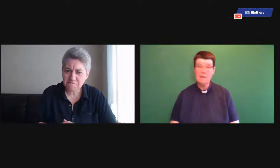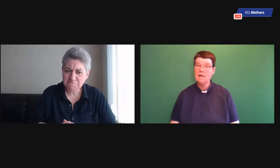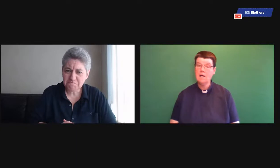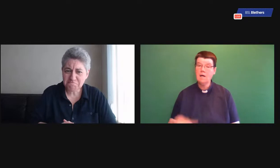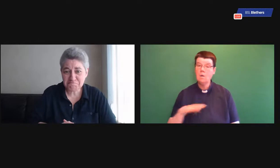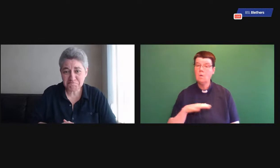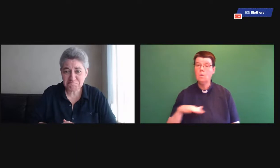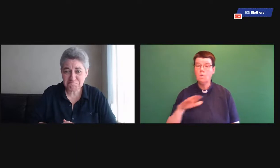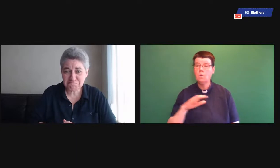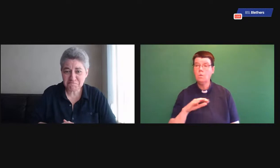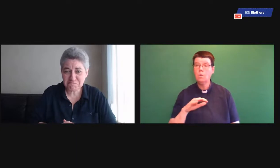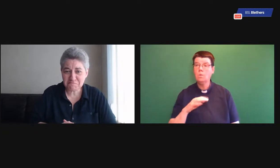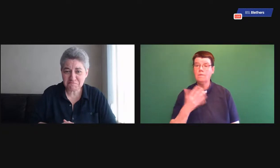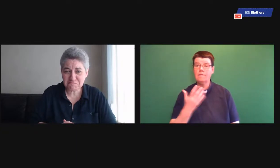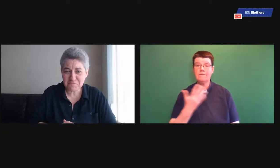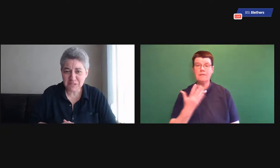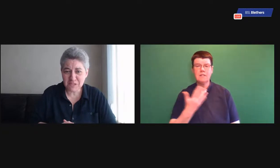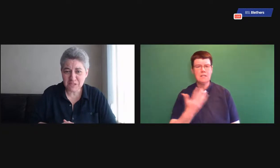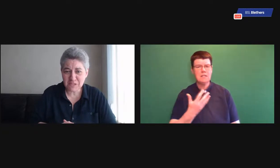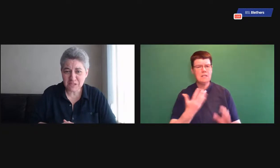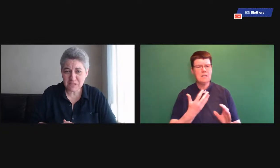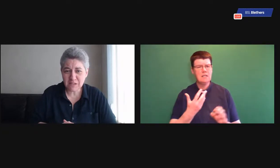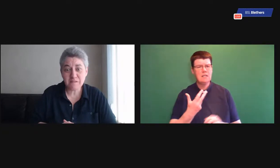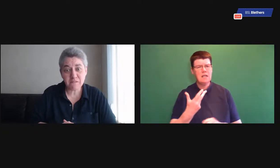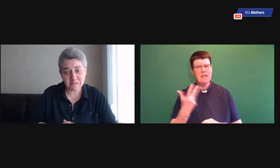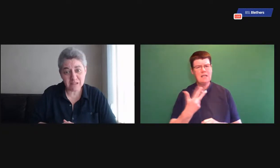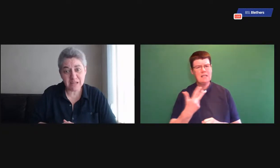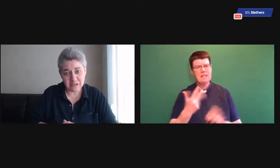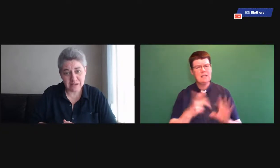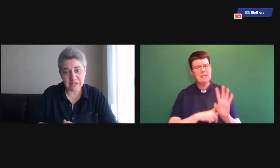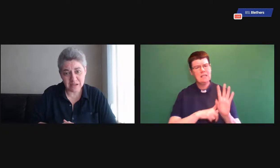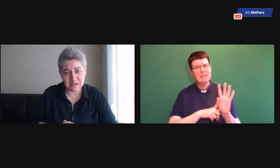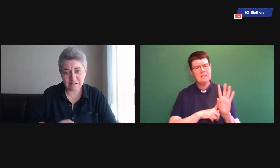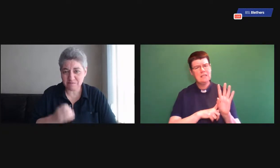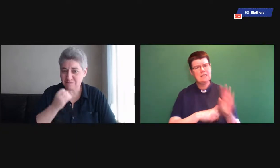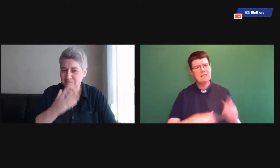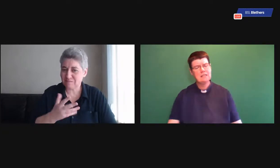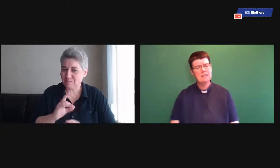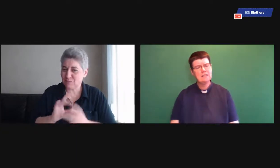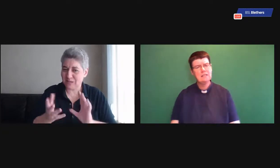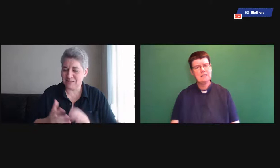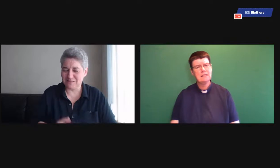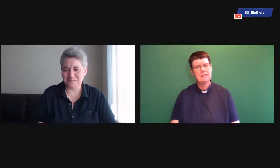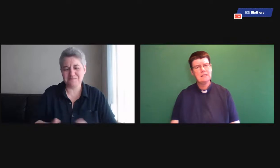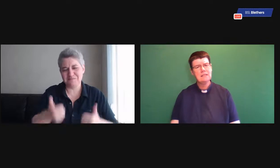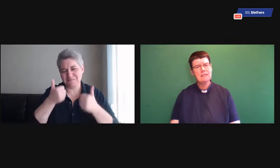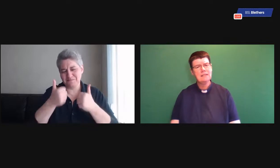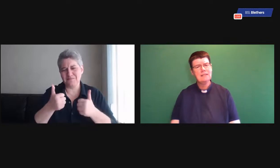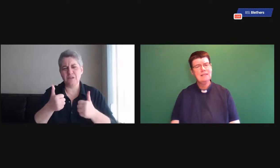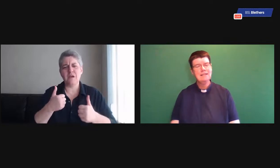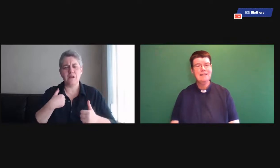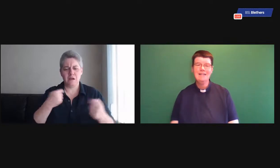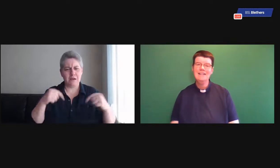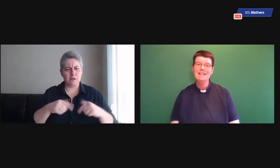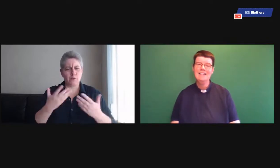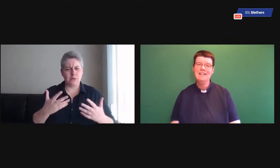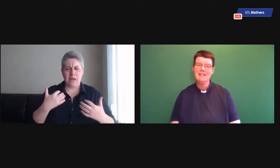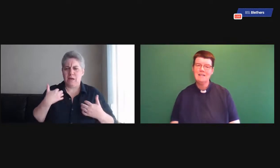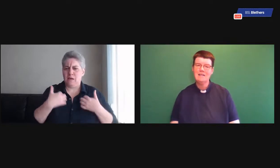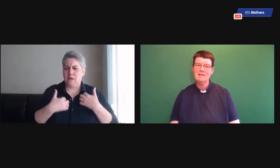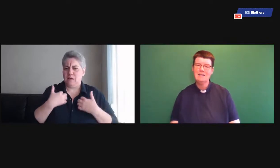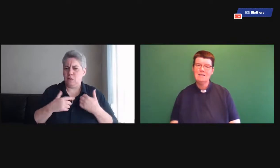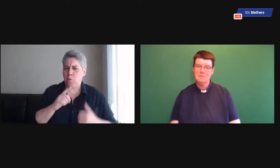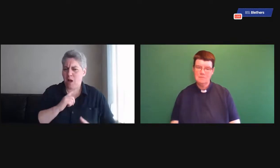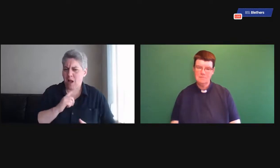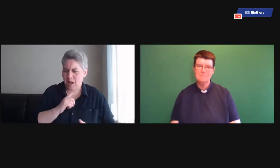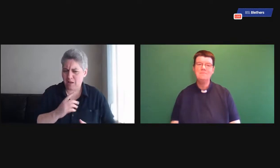based there for a long time? Well, about 15 years now, 18 years maybe, actually. Wow, time